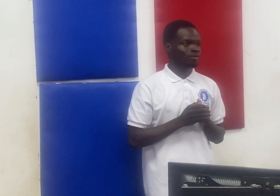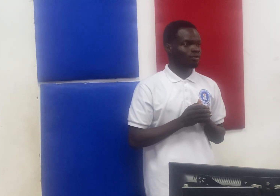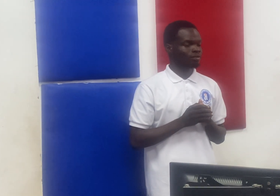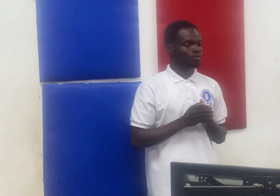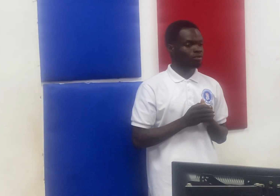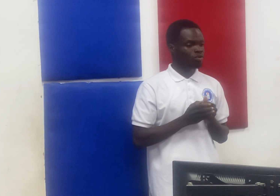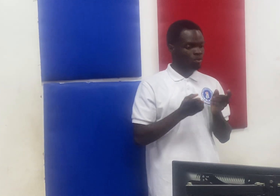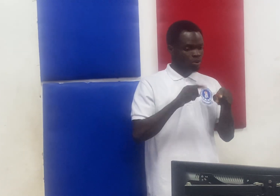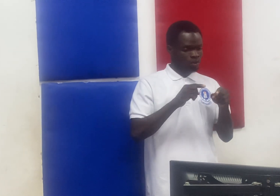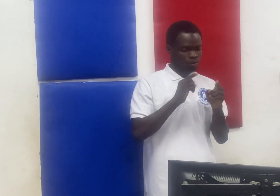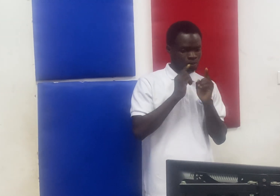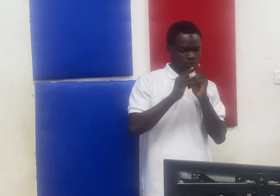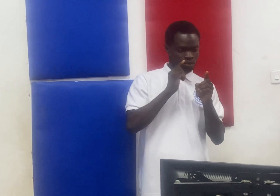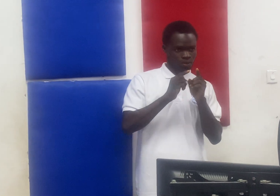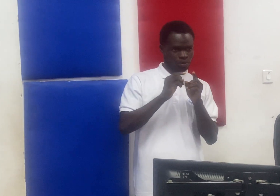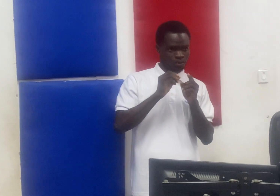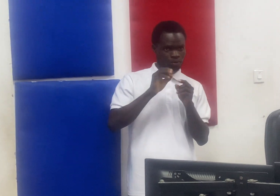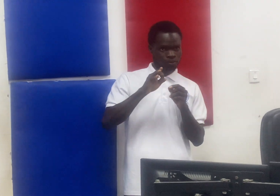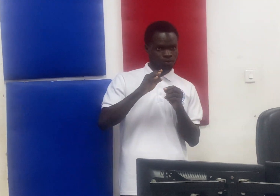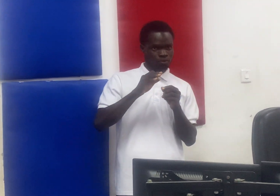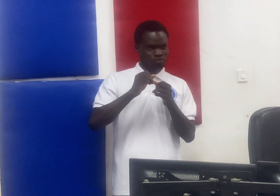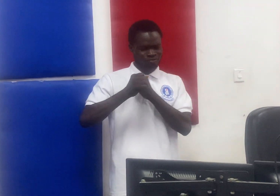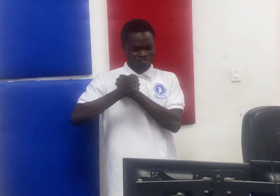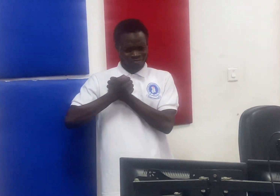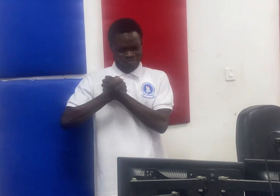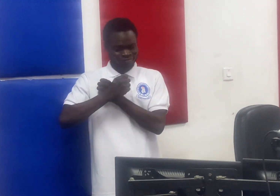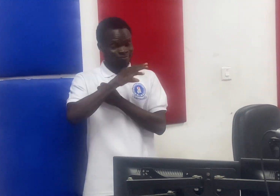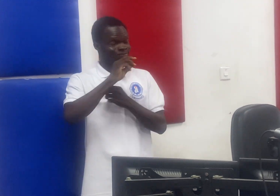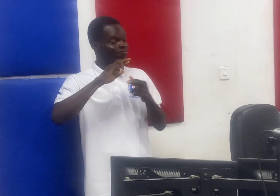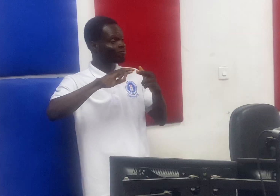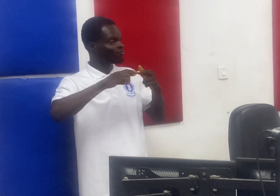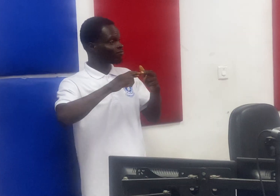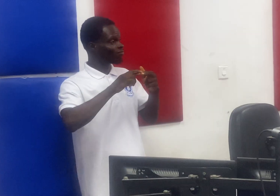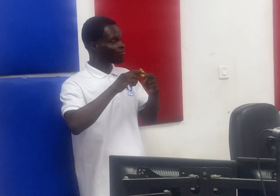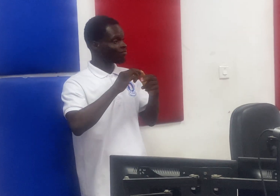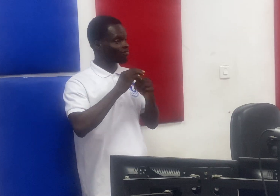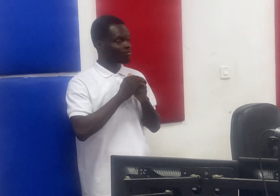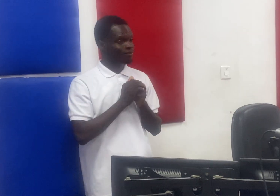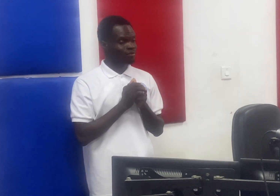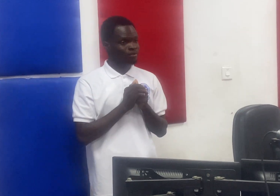we talk of love and relationship among persons with disability,